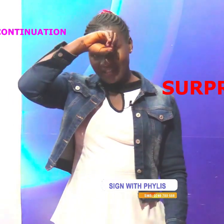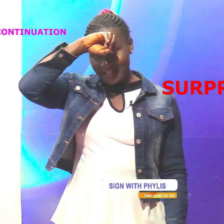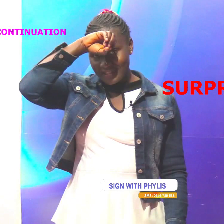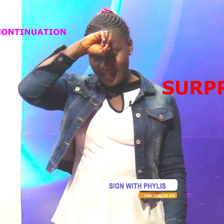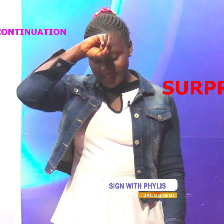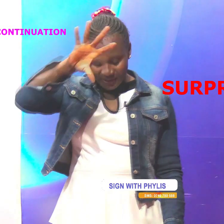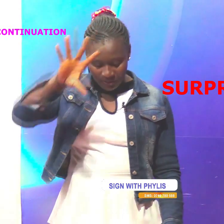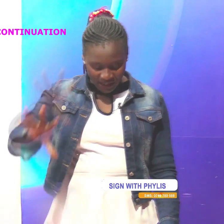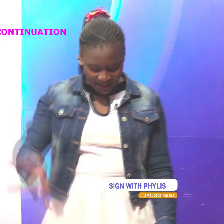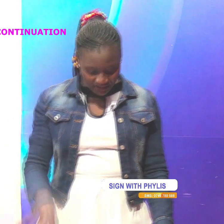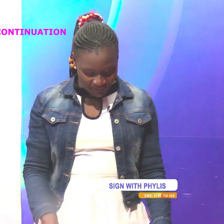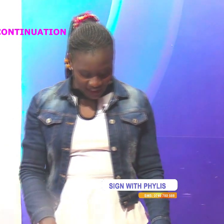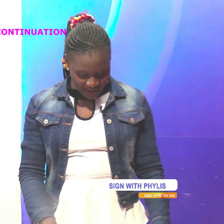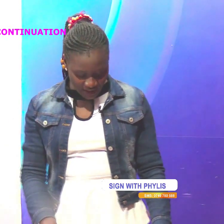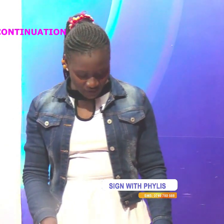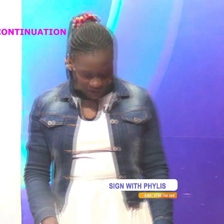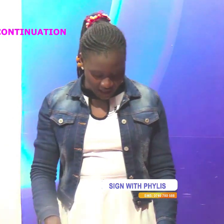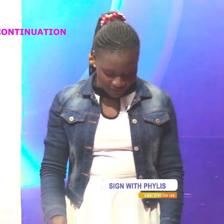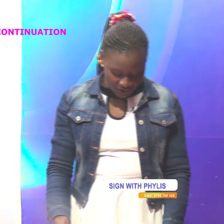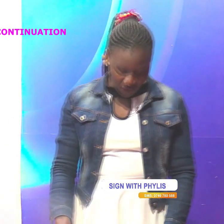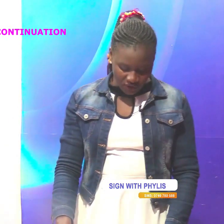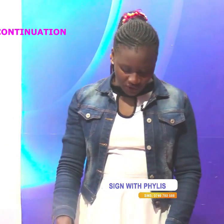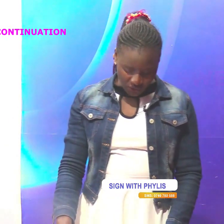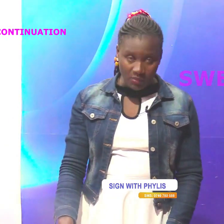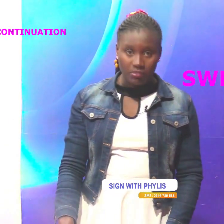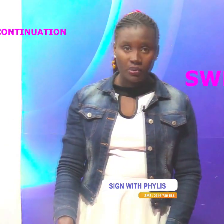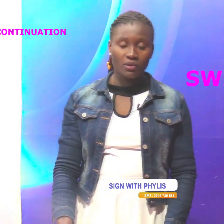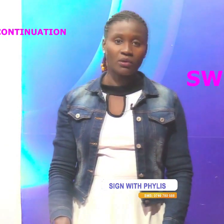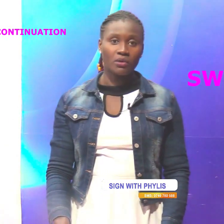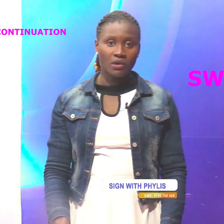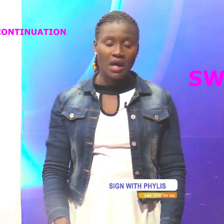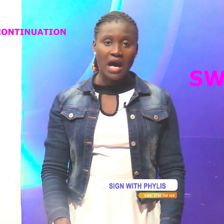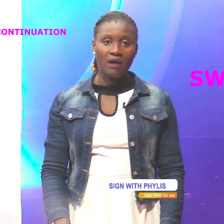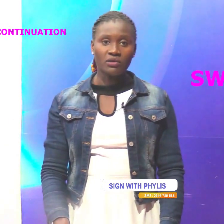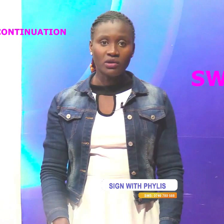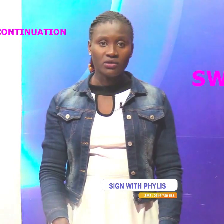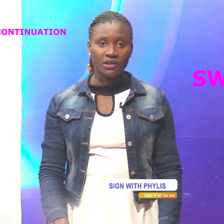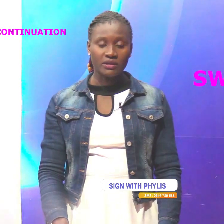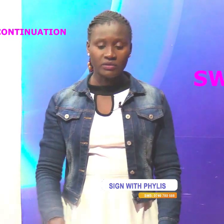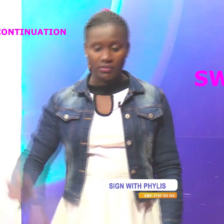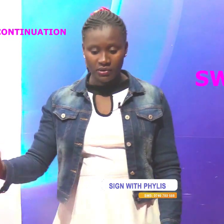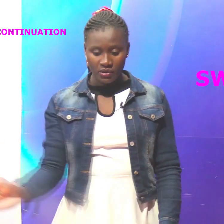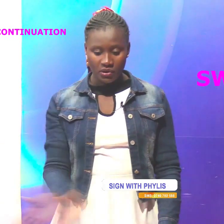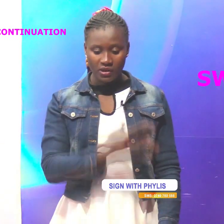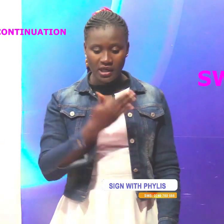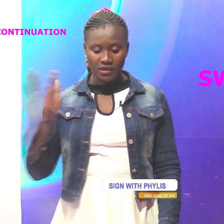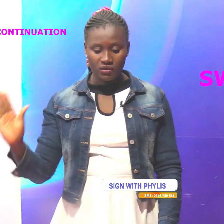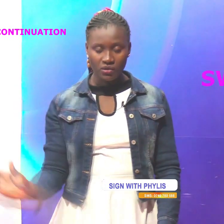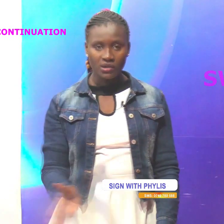a surprise. And then we have sweep. How do we do it? Sweep. Okay, this is the